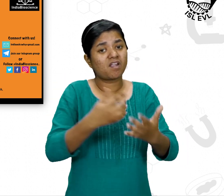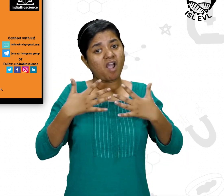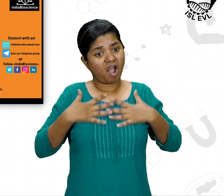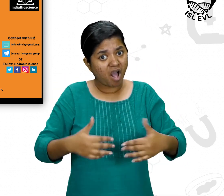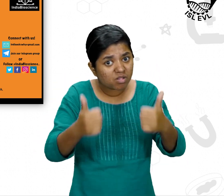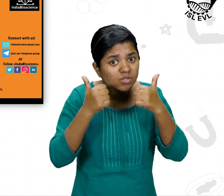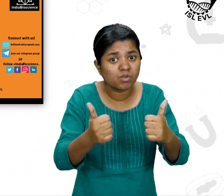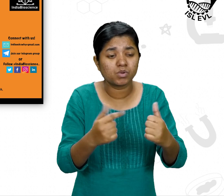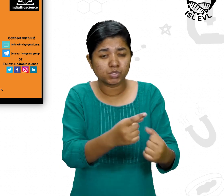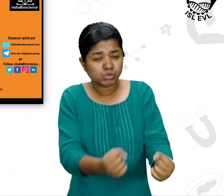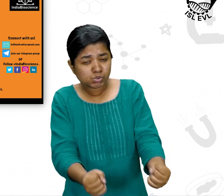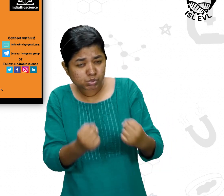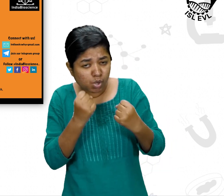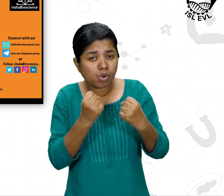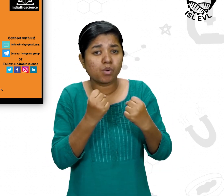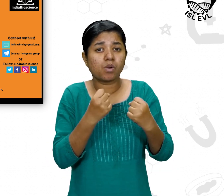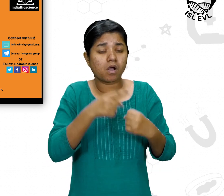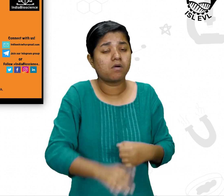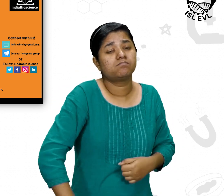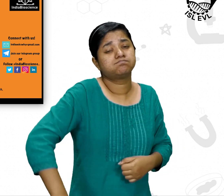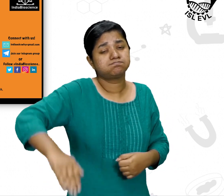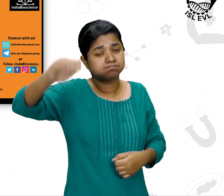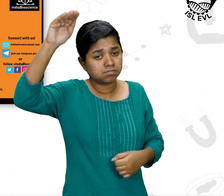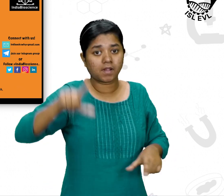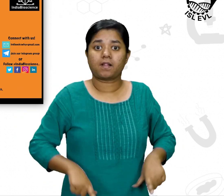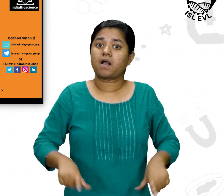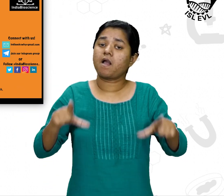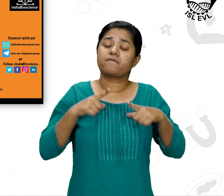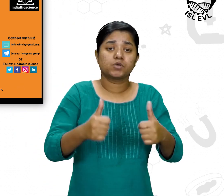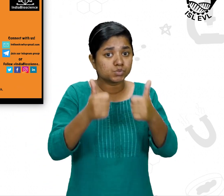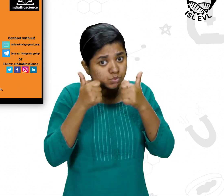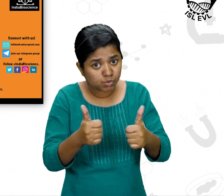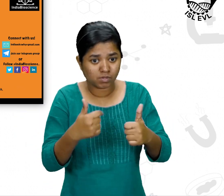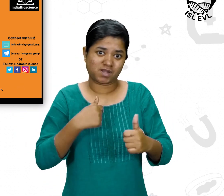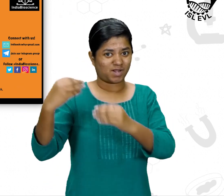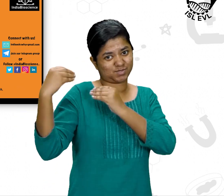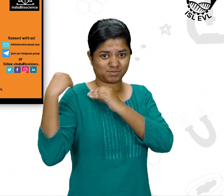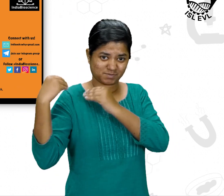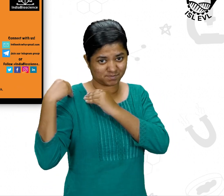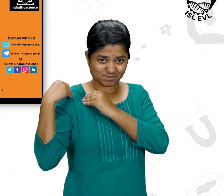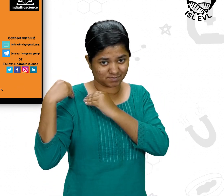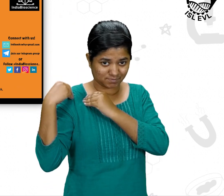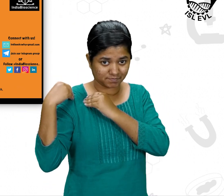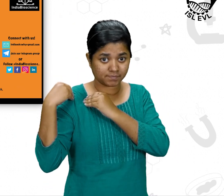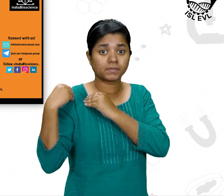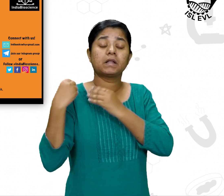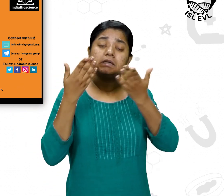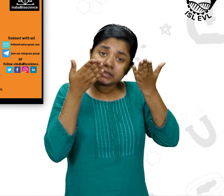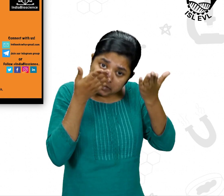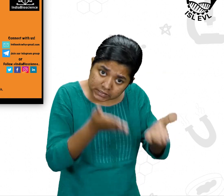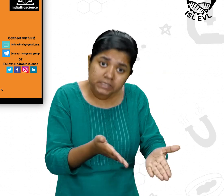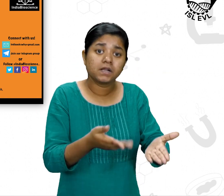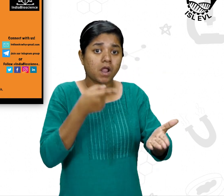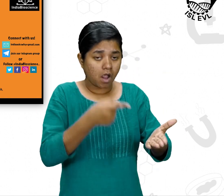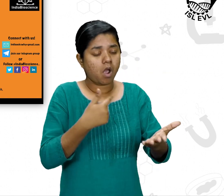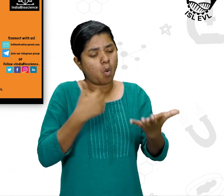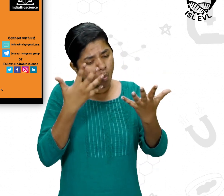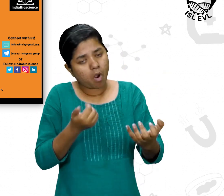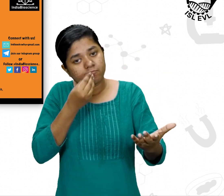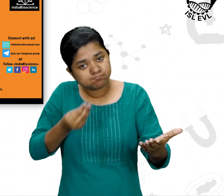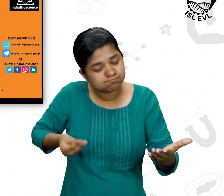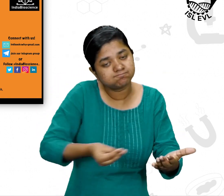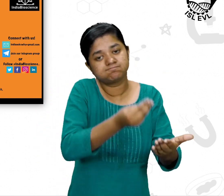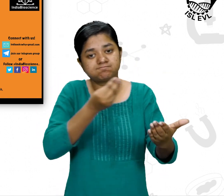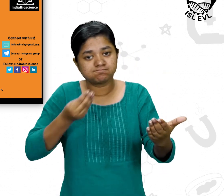you have to not sleep at night, you have to feed this baby, you have to make sure that everything is okay with this individual, and that has to become